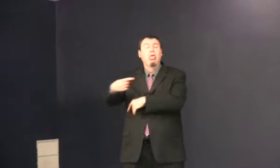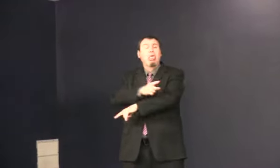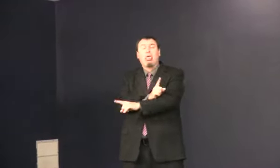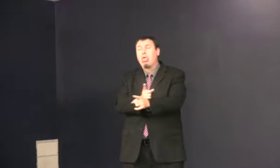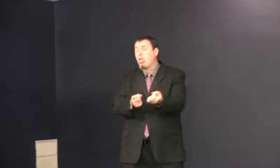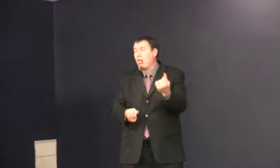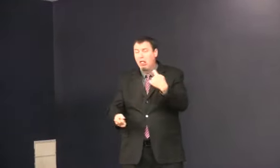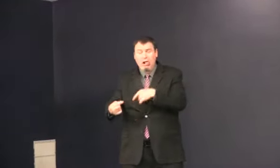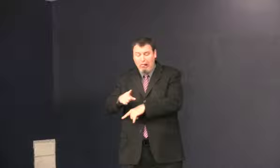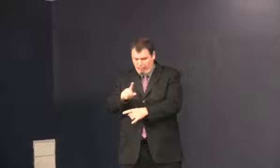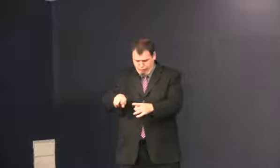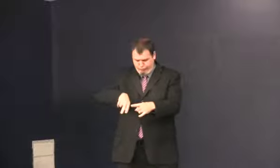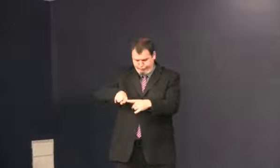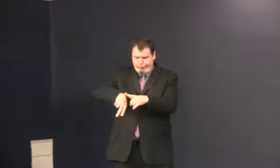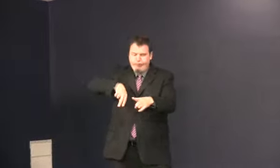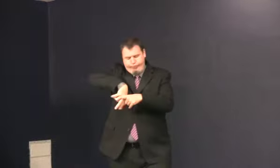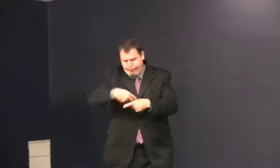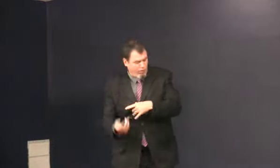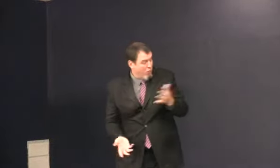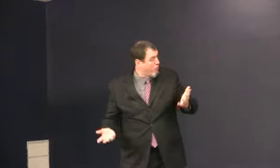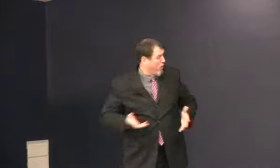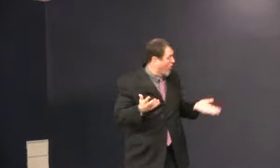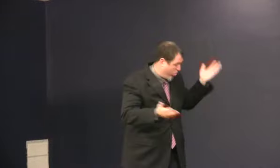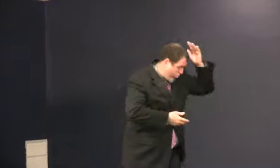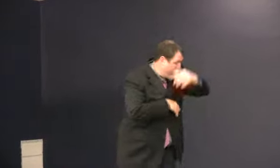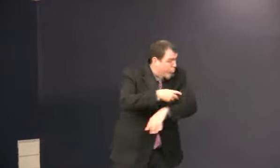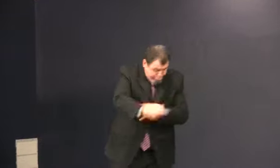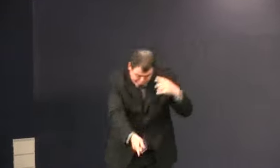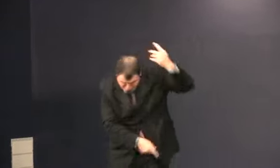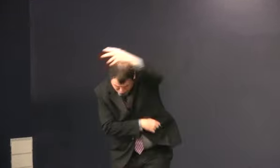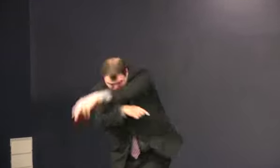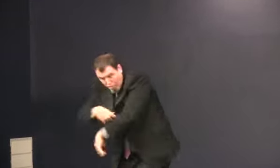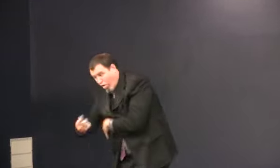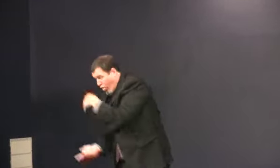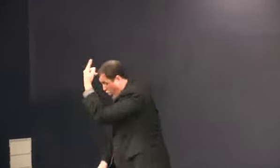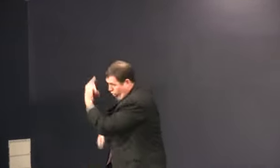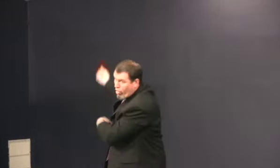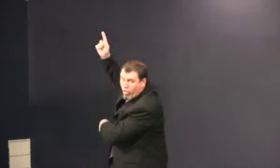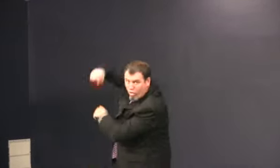Their way is dark, and they know not what at what they stumble.